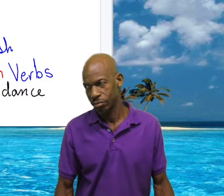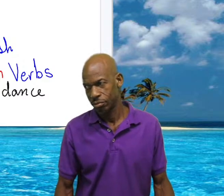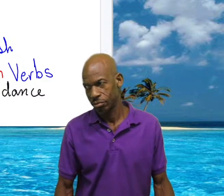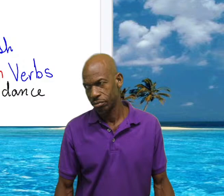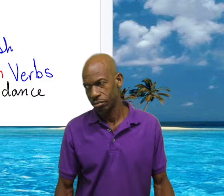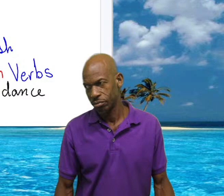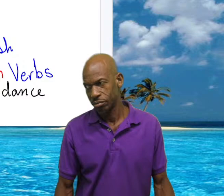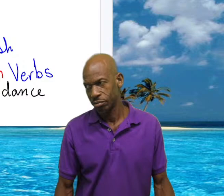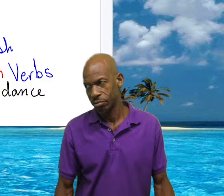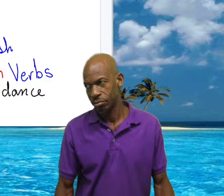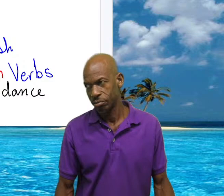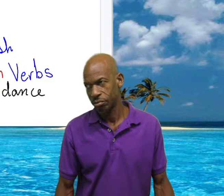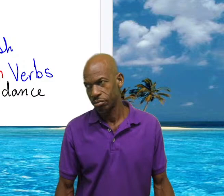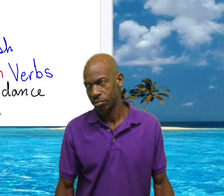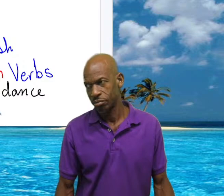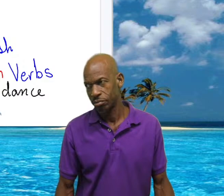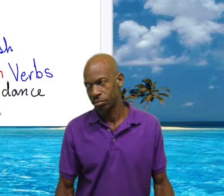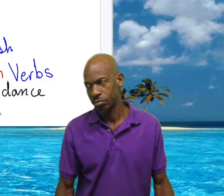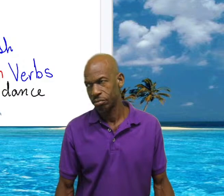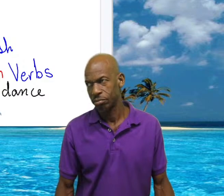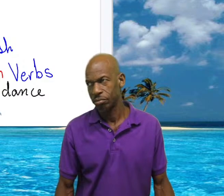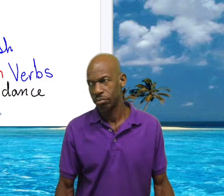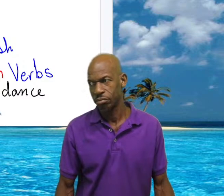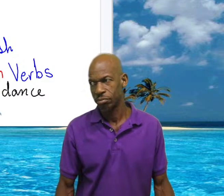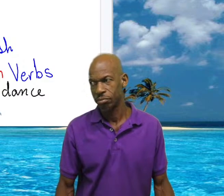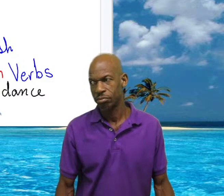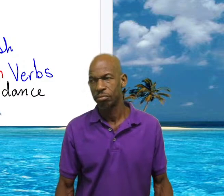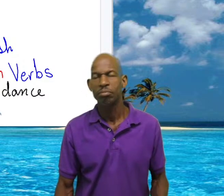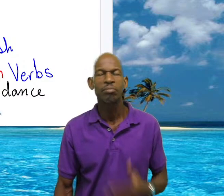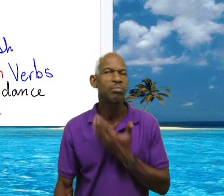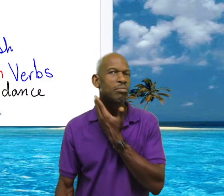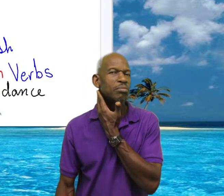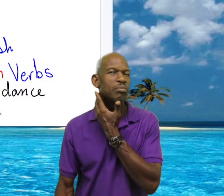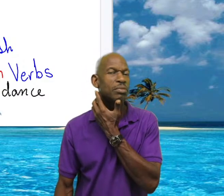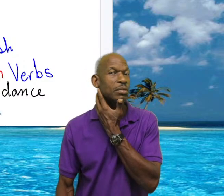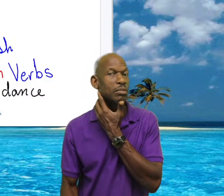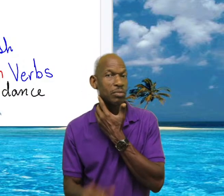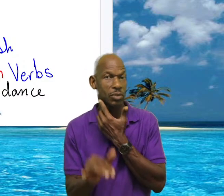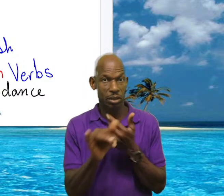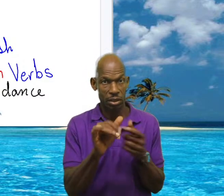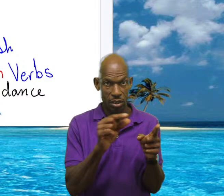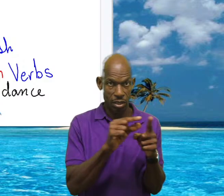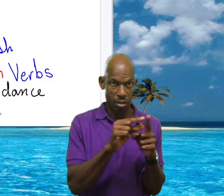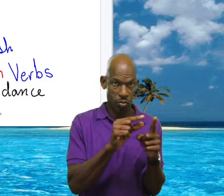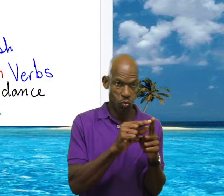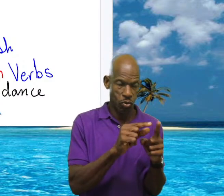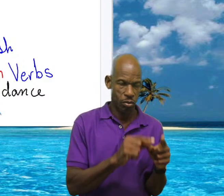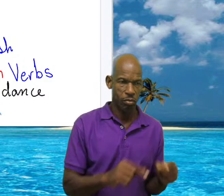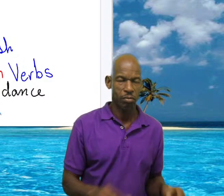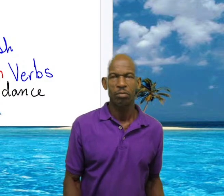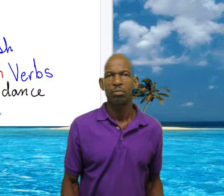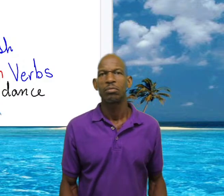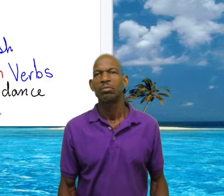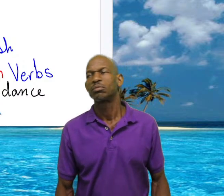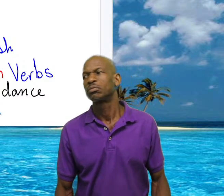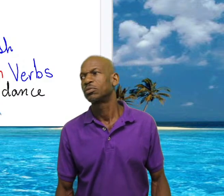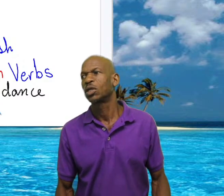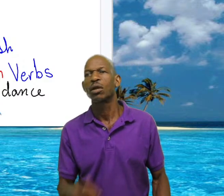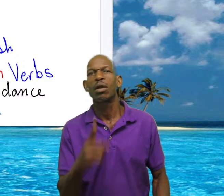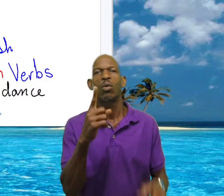English. Same words, but for word you will have a sign for sign language. Give me one more person. Give me